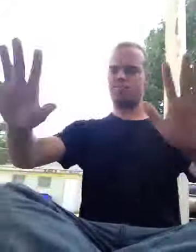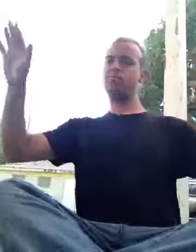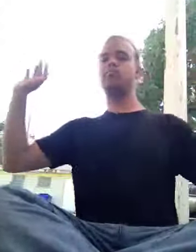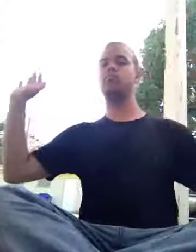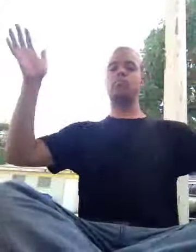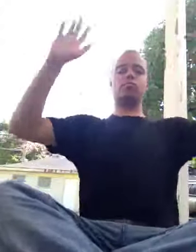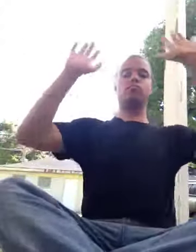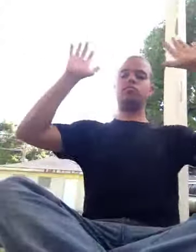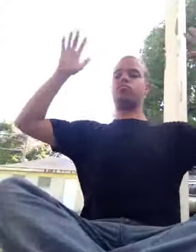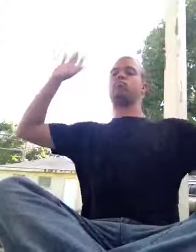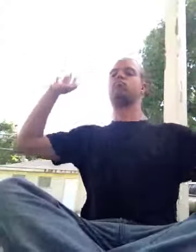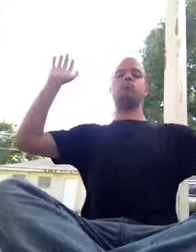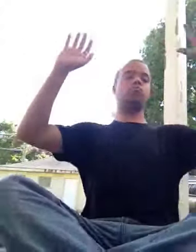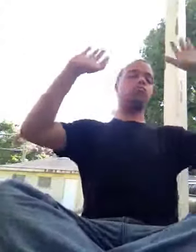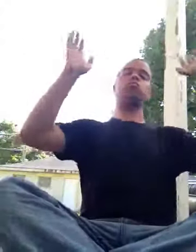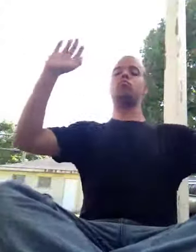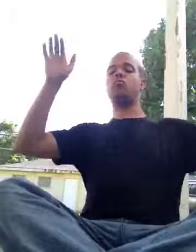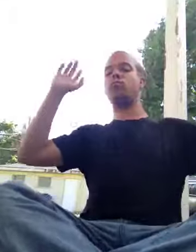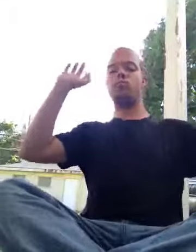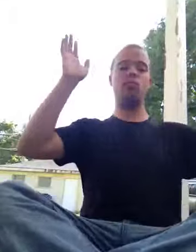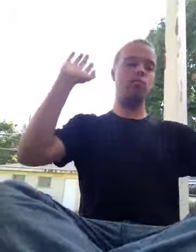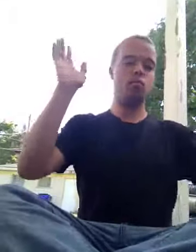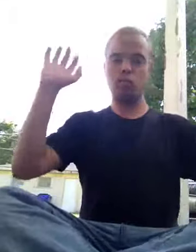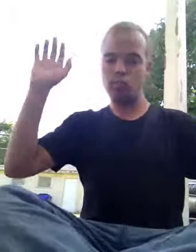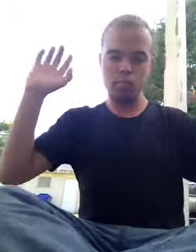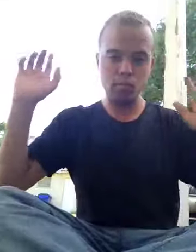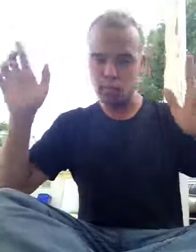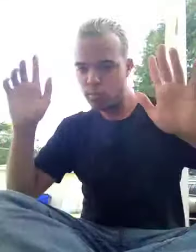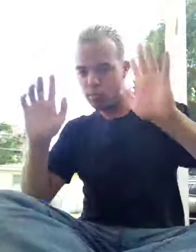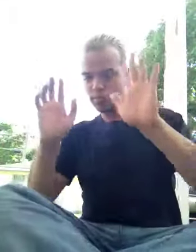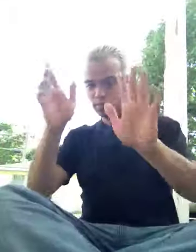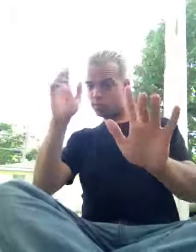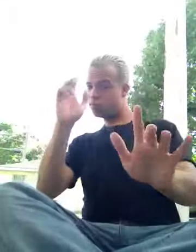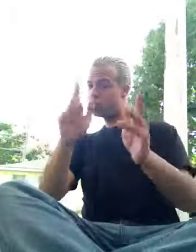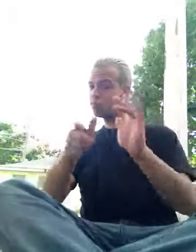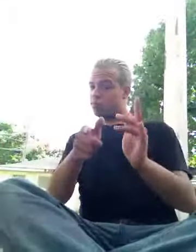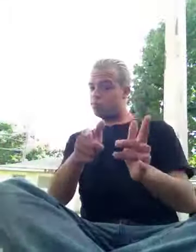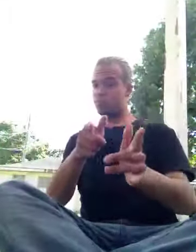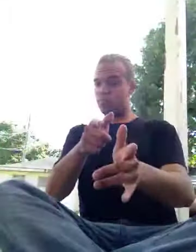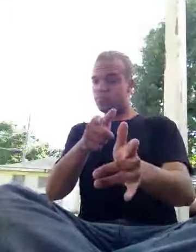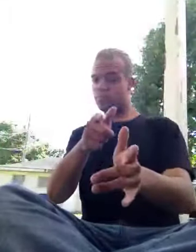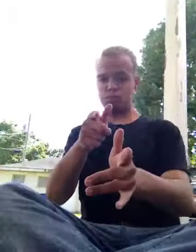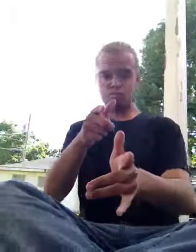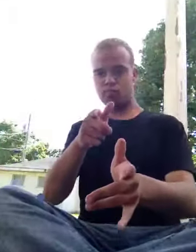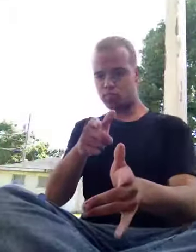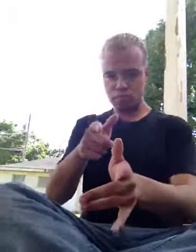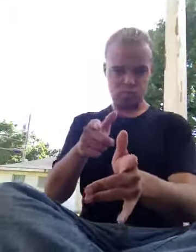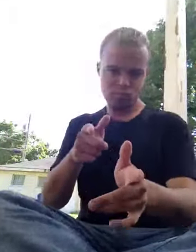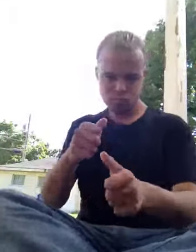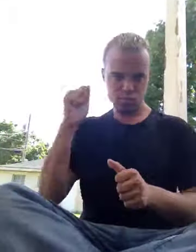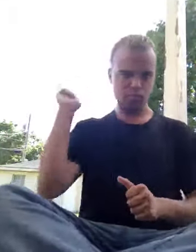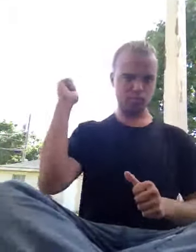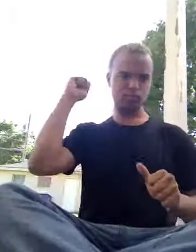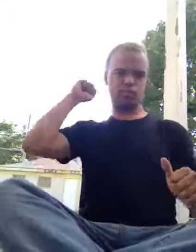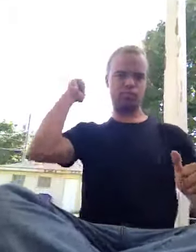only drink on occasions. When it's getting out in Caucasian, chinky eyes, Asian persuasion. Fuck rehab,